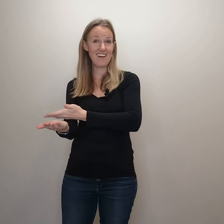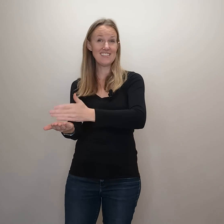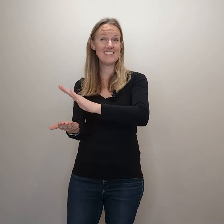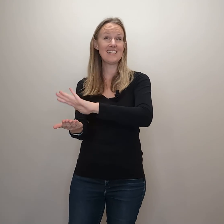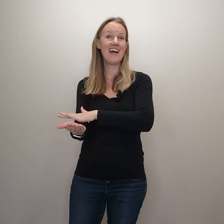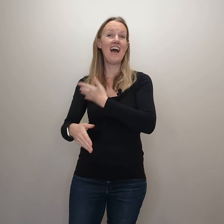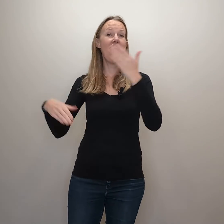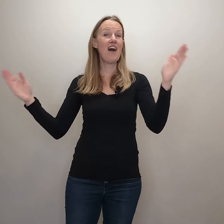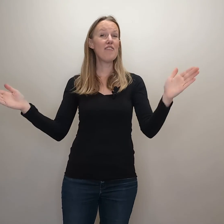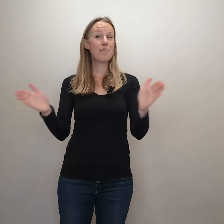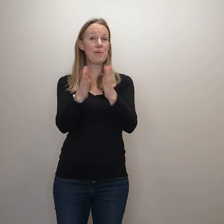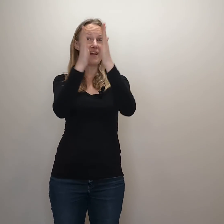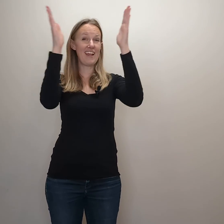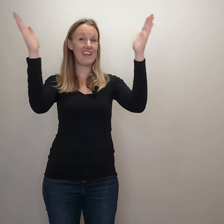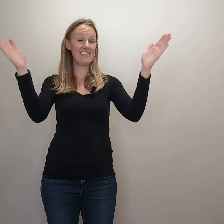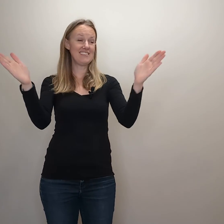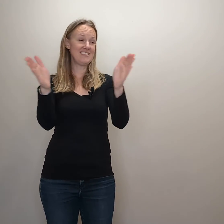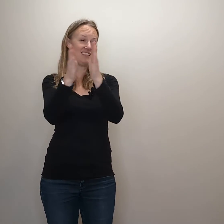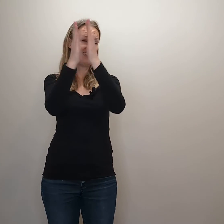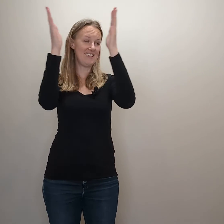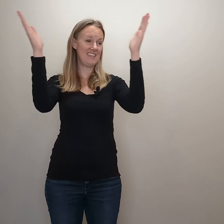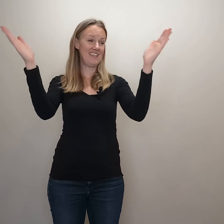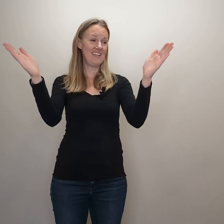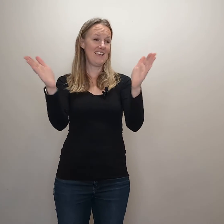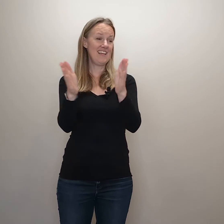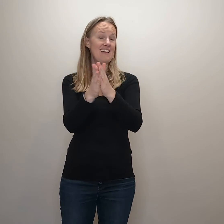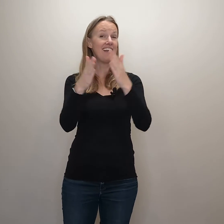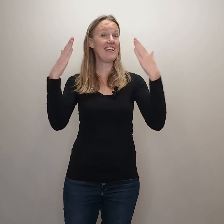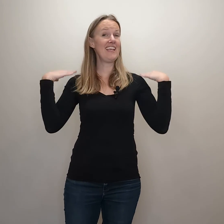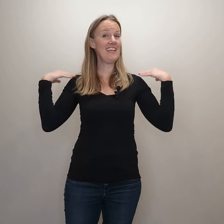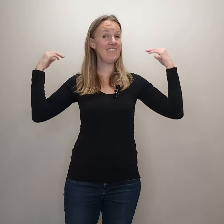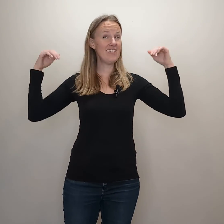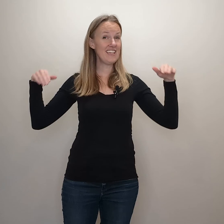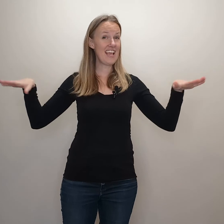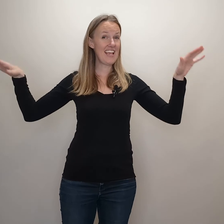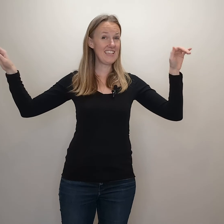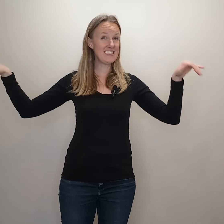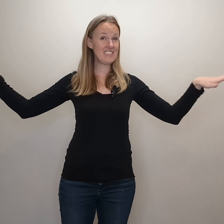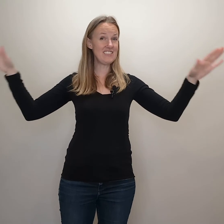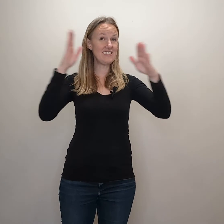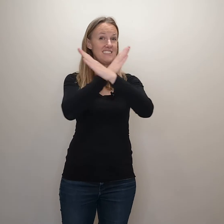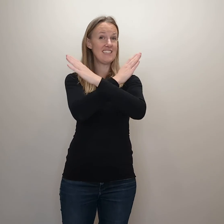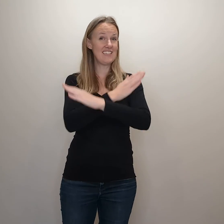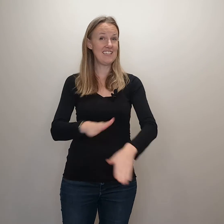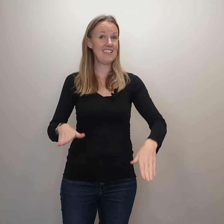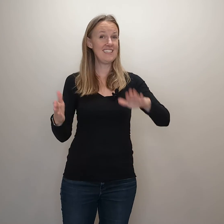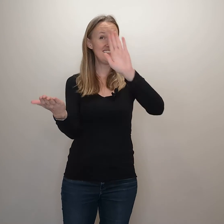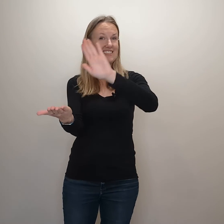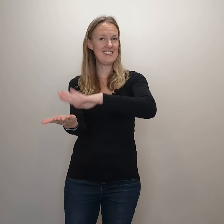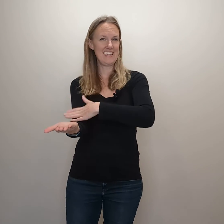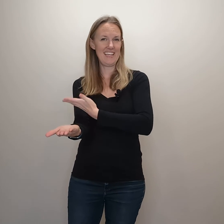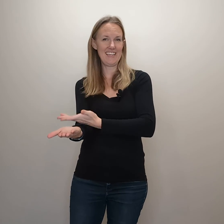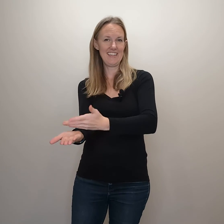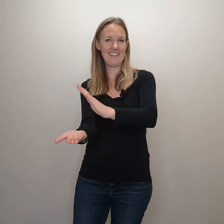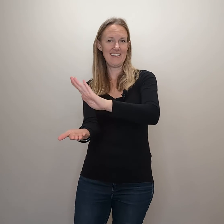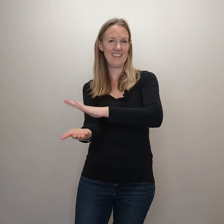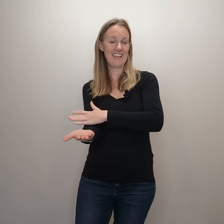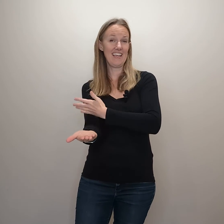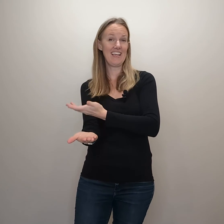songs of praise. Not even angels sing. Okay,